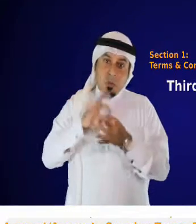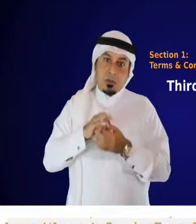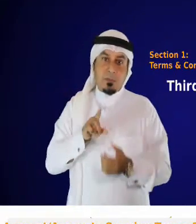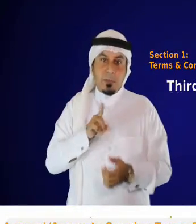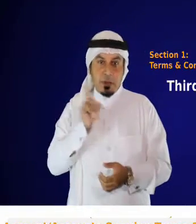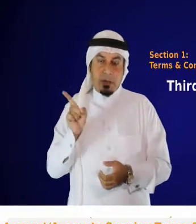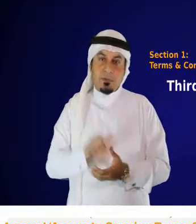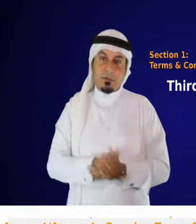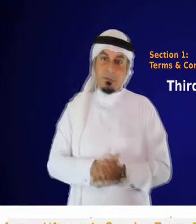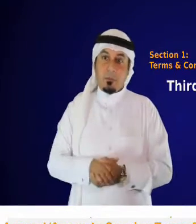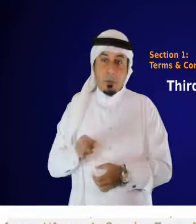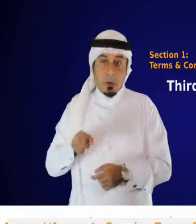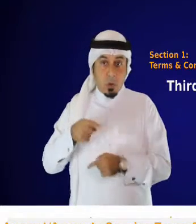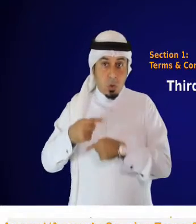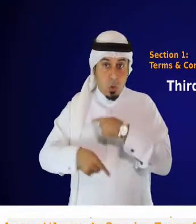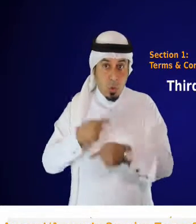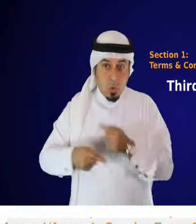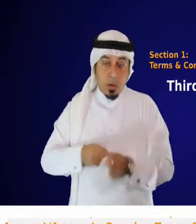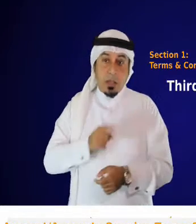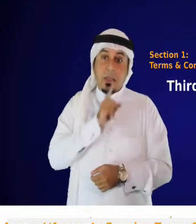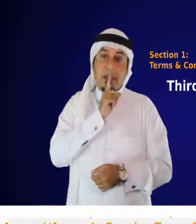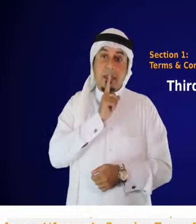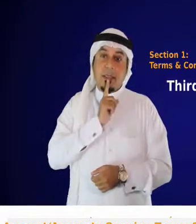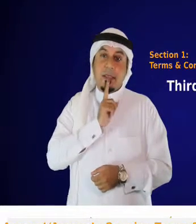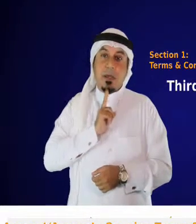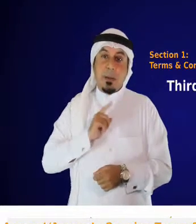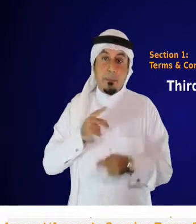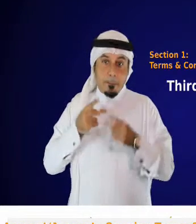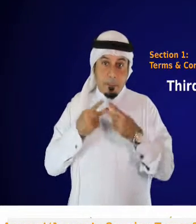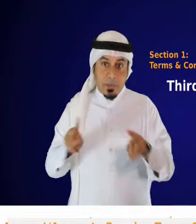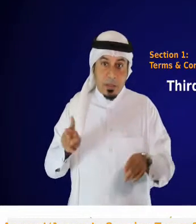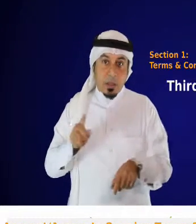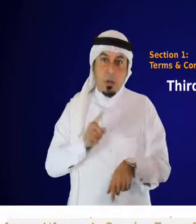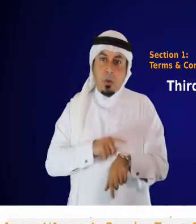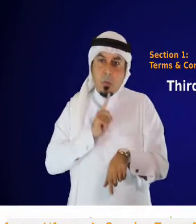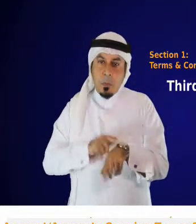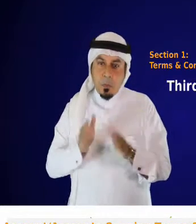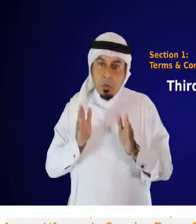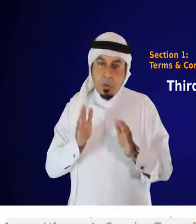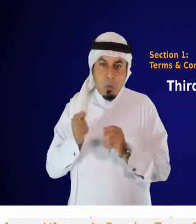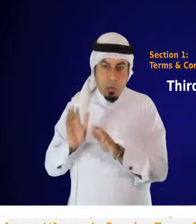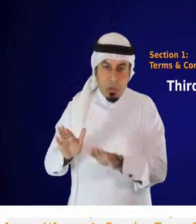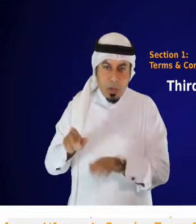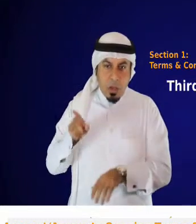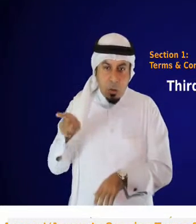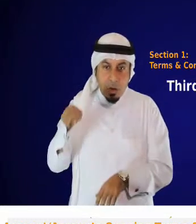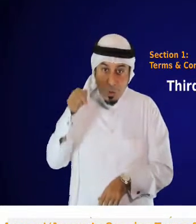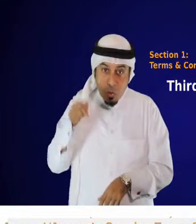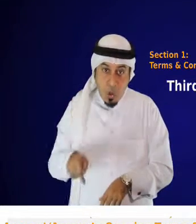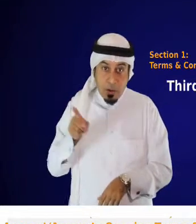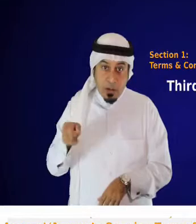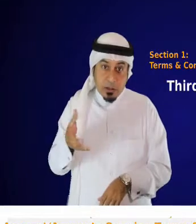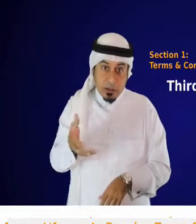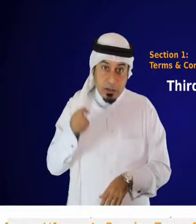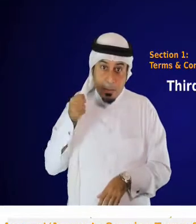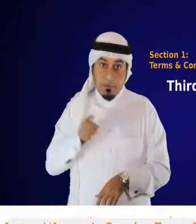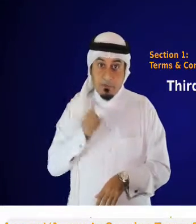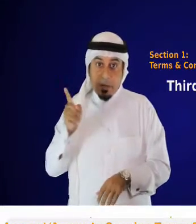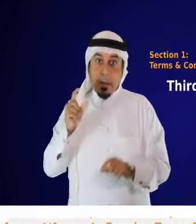same. 6. The effective date of the fixed deposit shall be the date on which the bank receives the funds